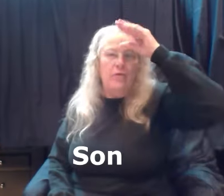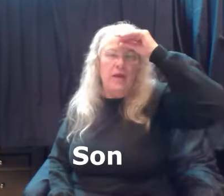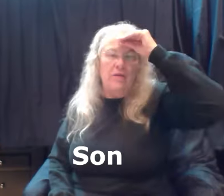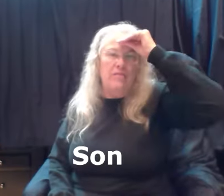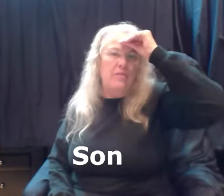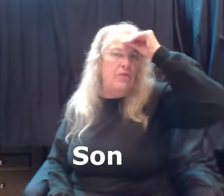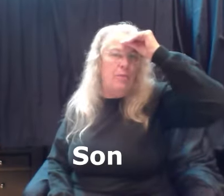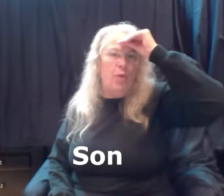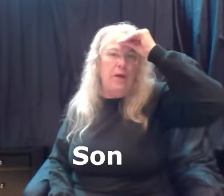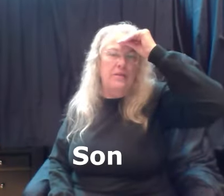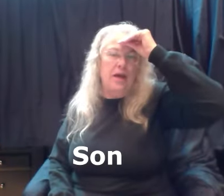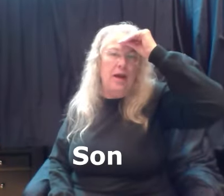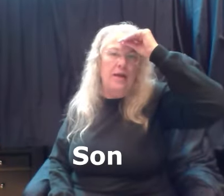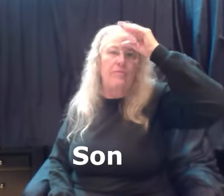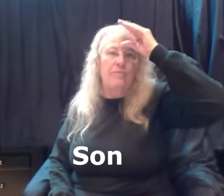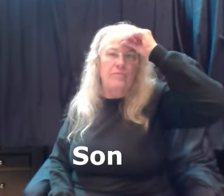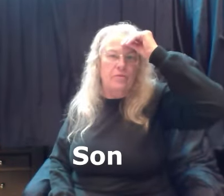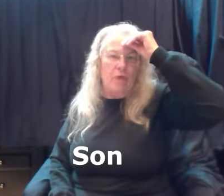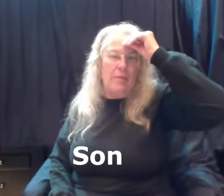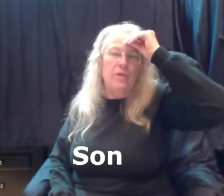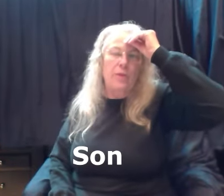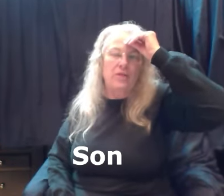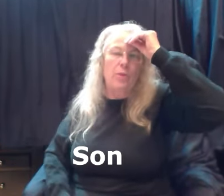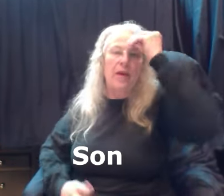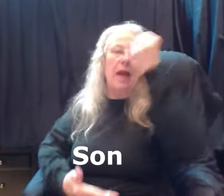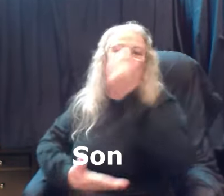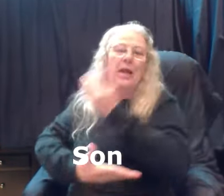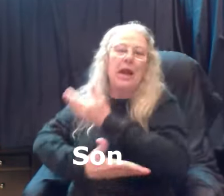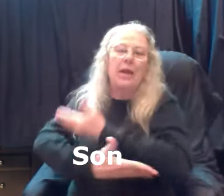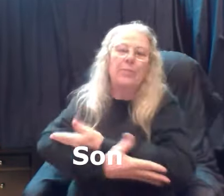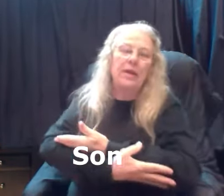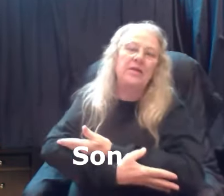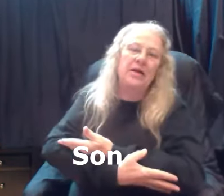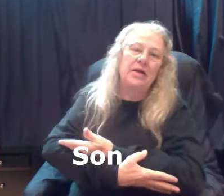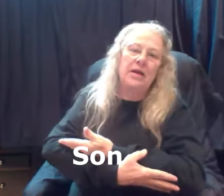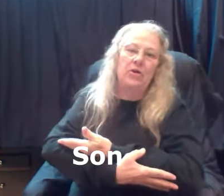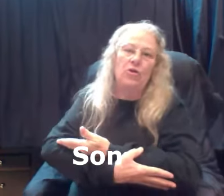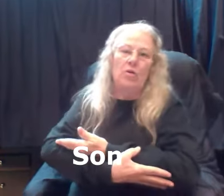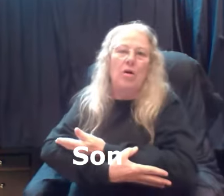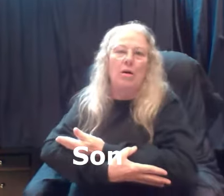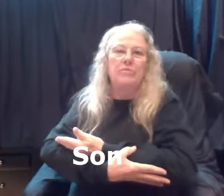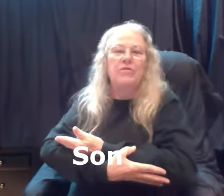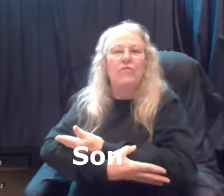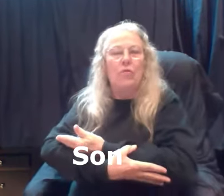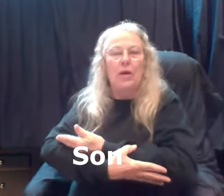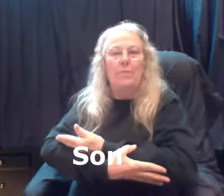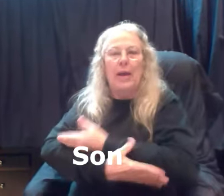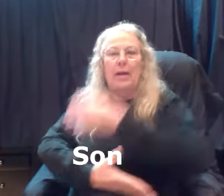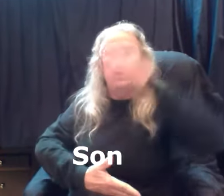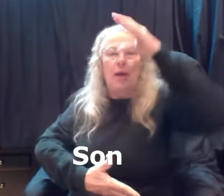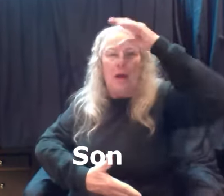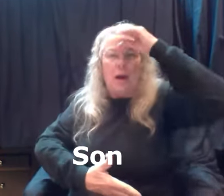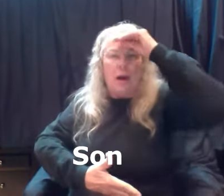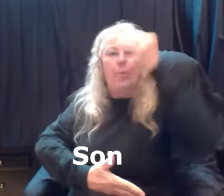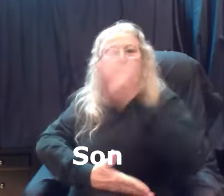of the boy sign for grabbing the baseball cap and placing it in your arms for a babe. A boy,